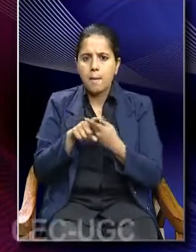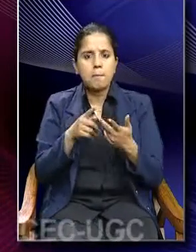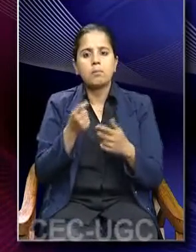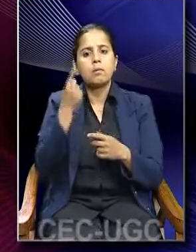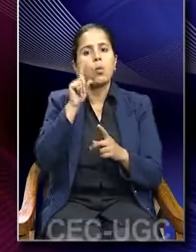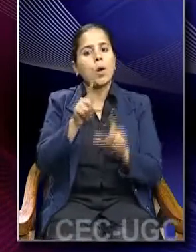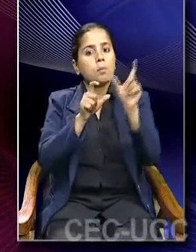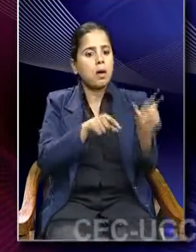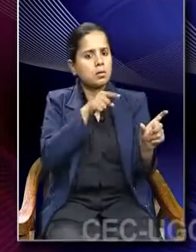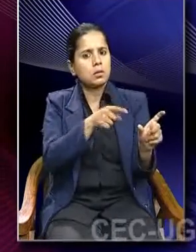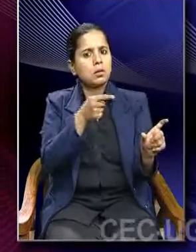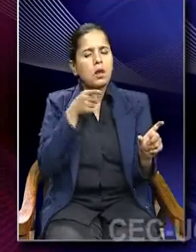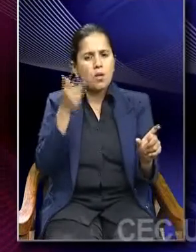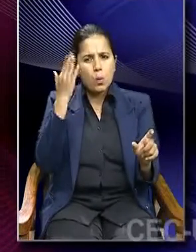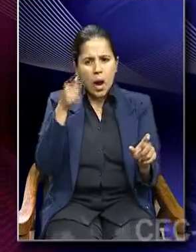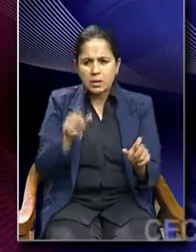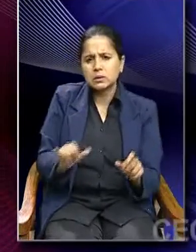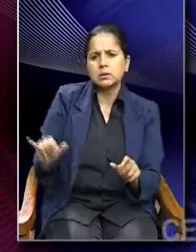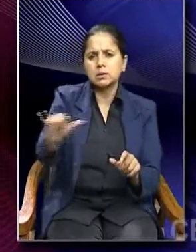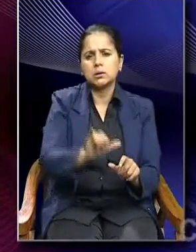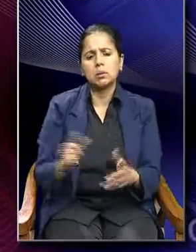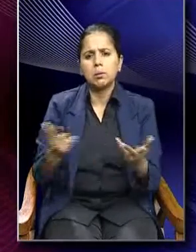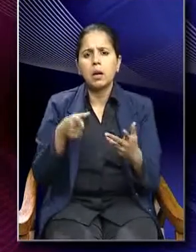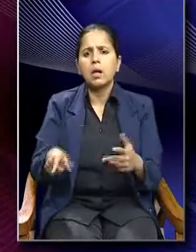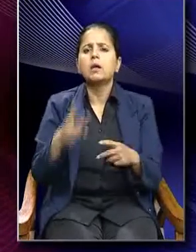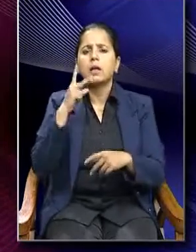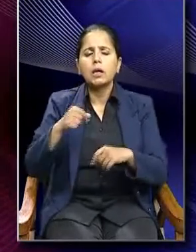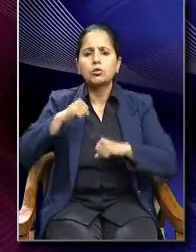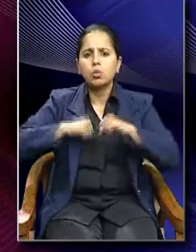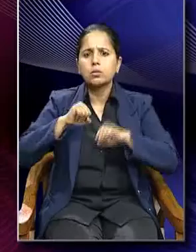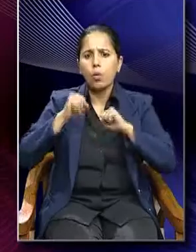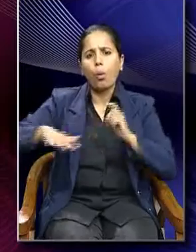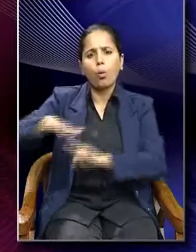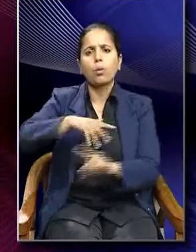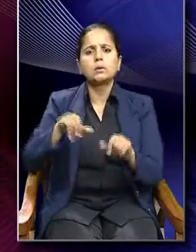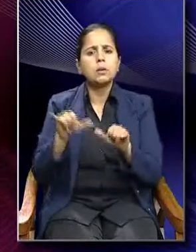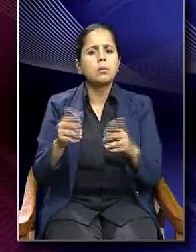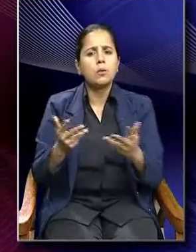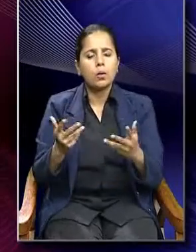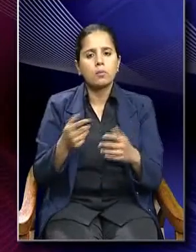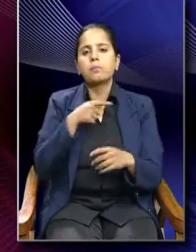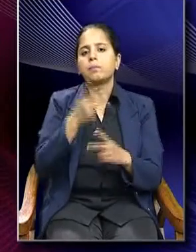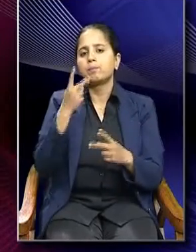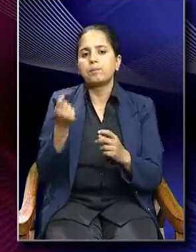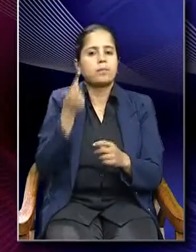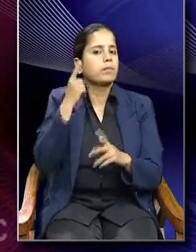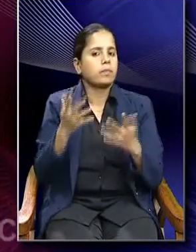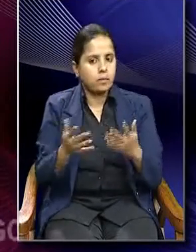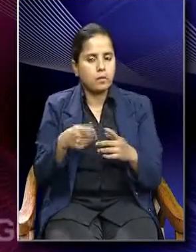understand why there is a pattern or why there is a structure in society. That is why it is kind of looking into